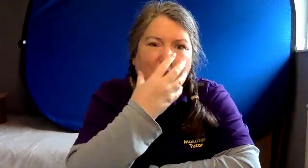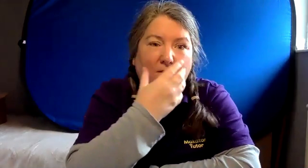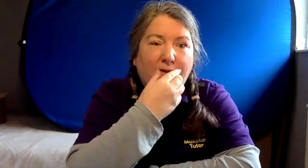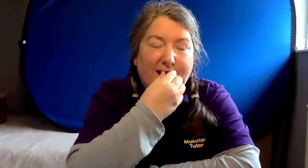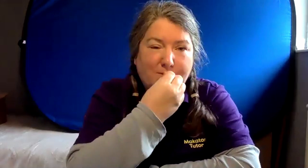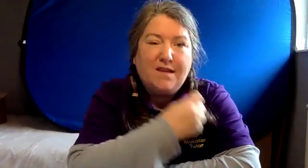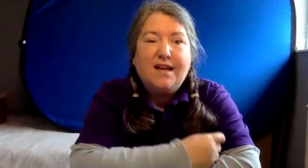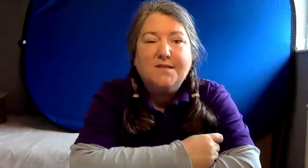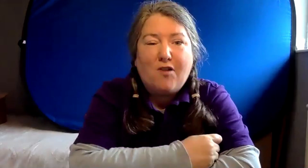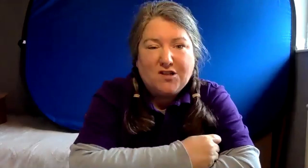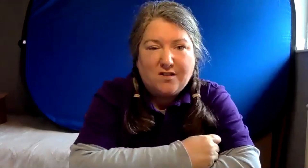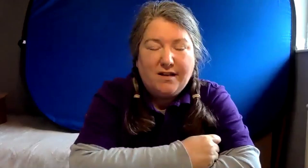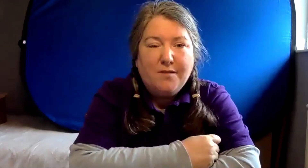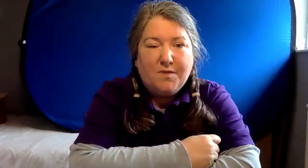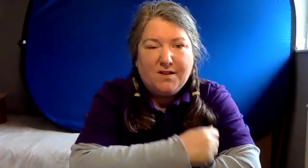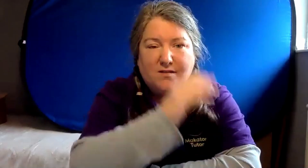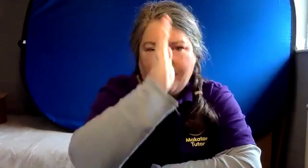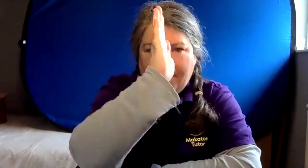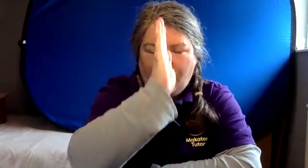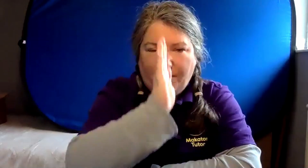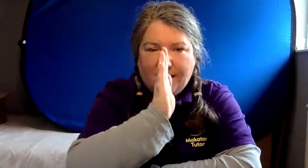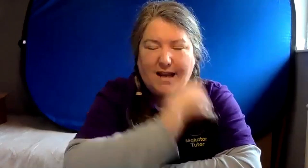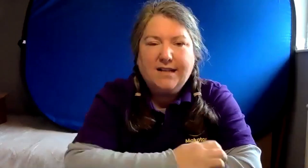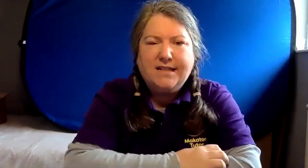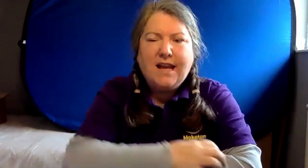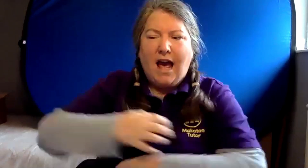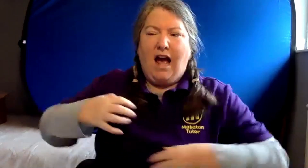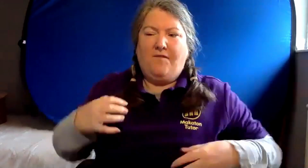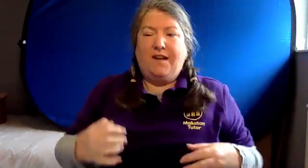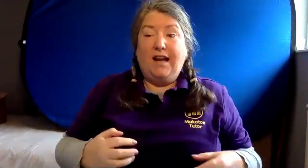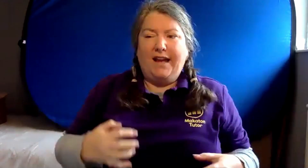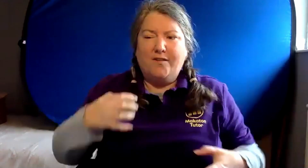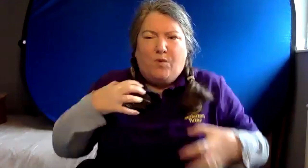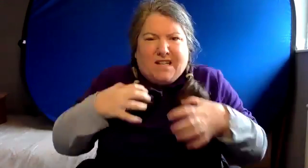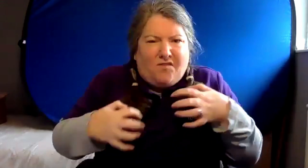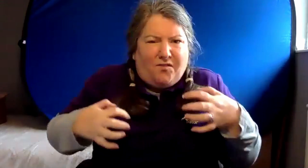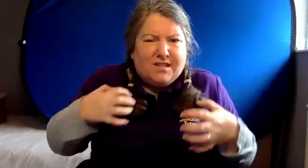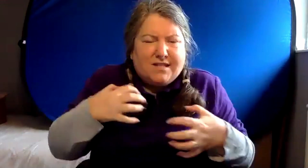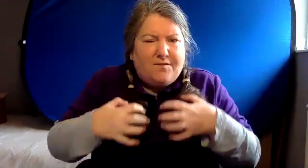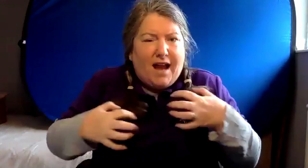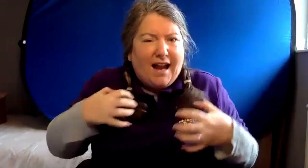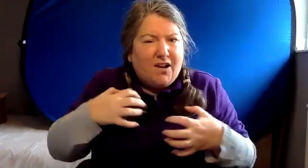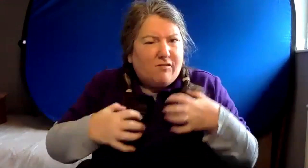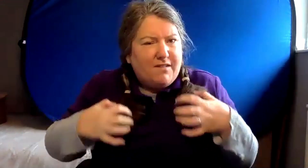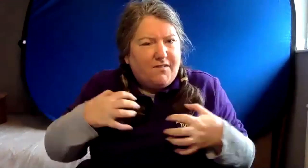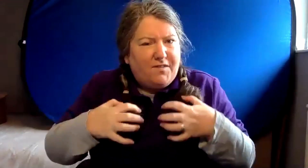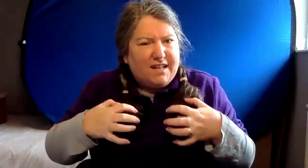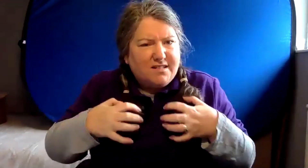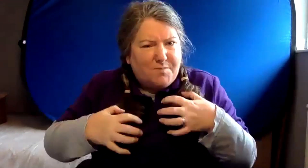your face be the expression, but those are sort of connected. And for lion, we did the sign for angry, for fierce, because